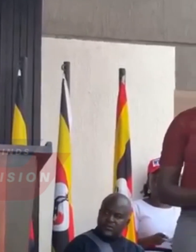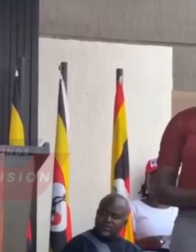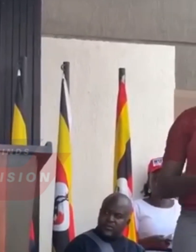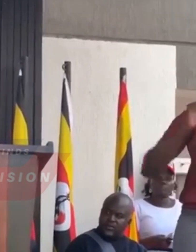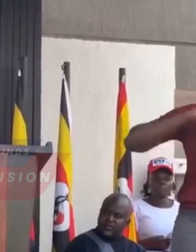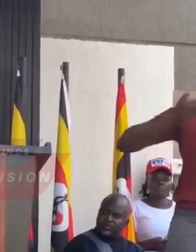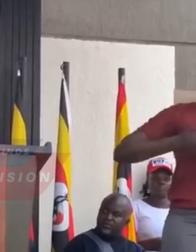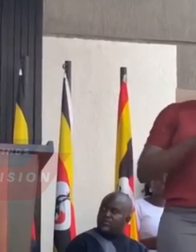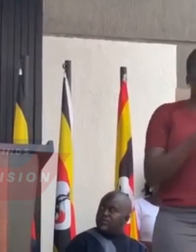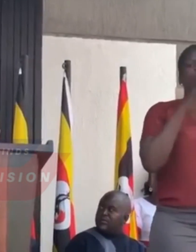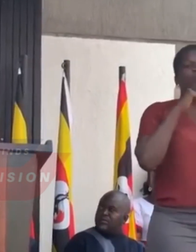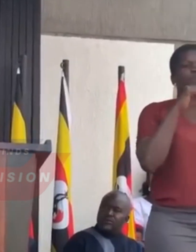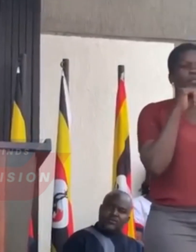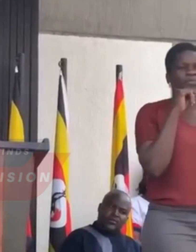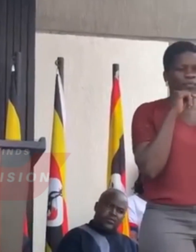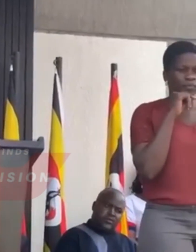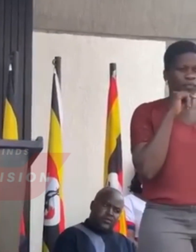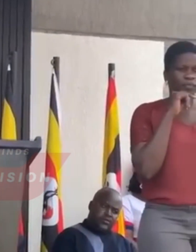Ladies and gentlemen,